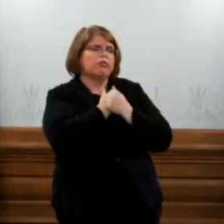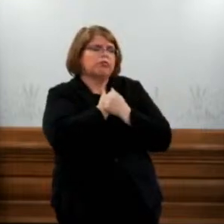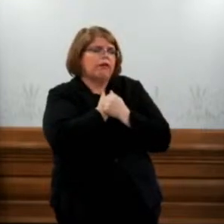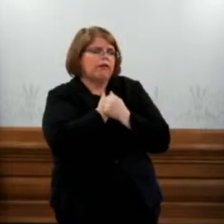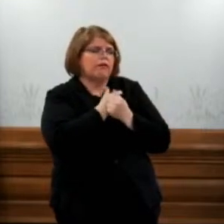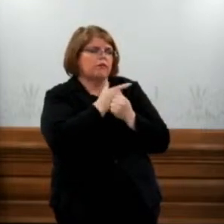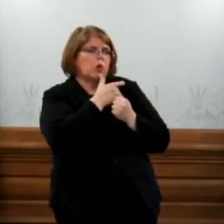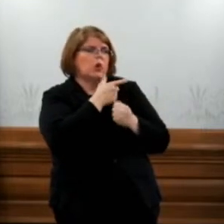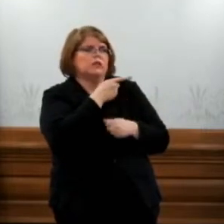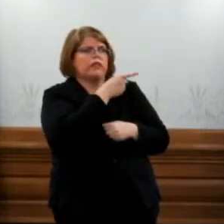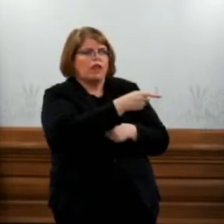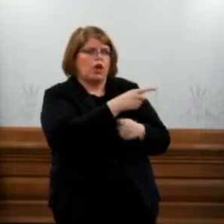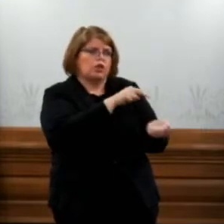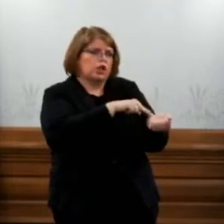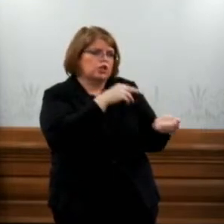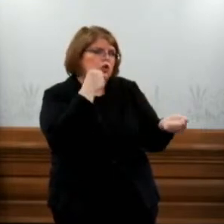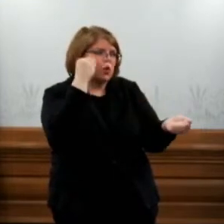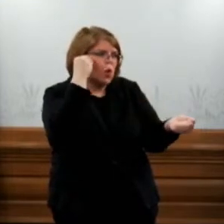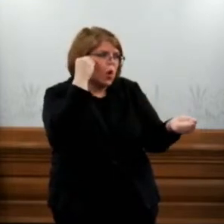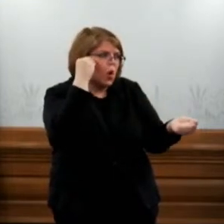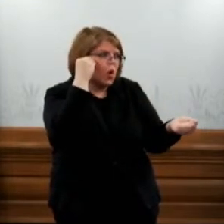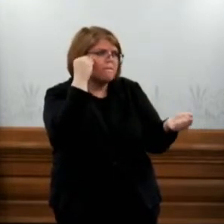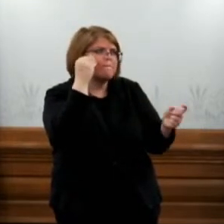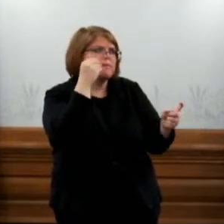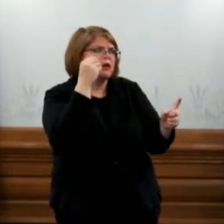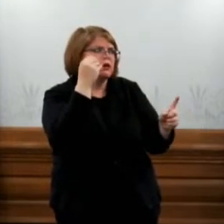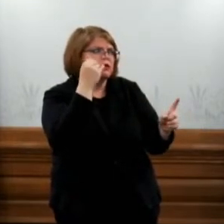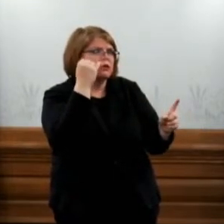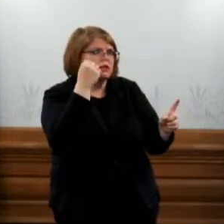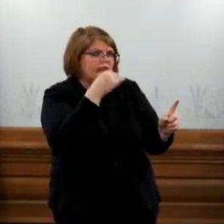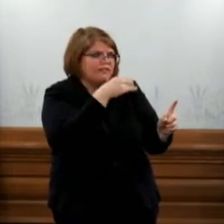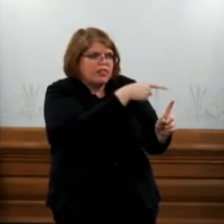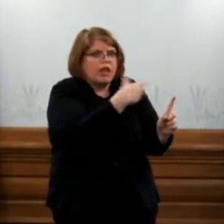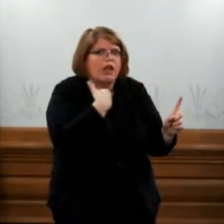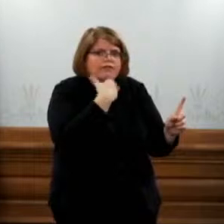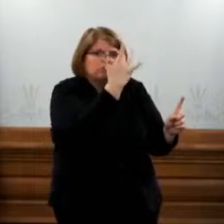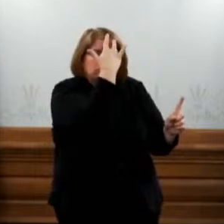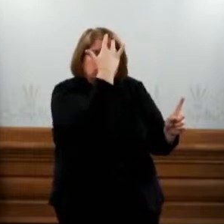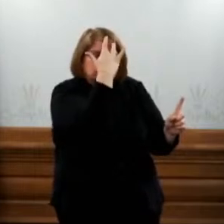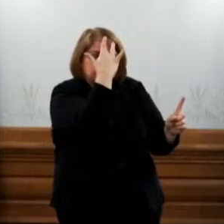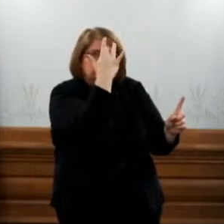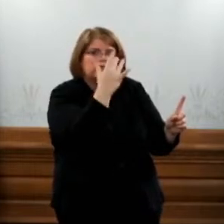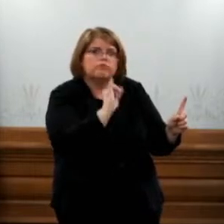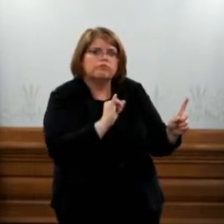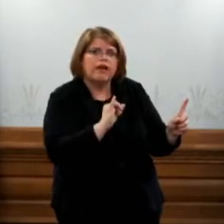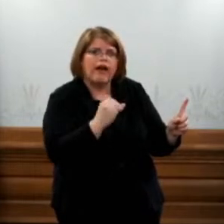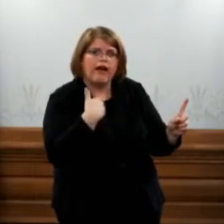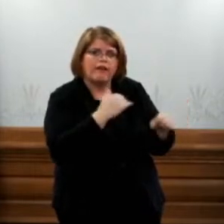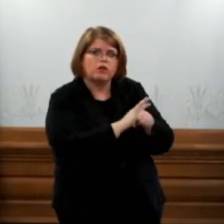infected? From a consumer protection perspective, they want to know because some of these